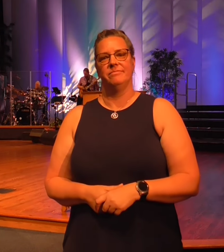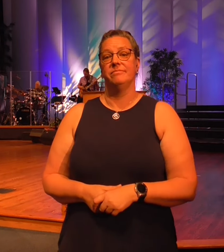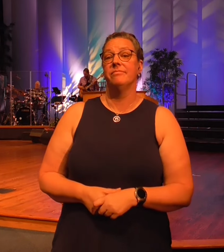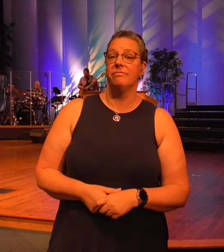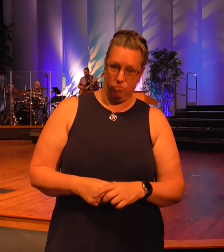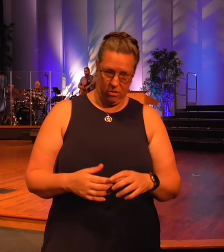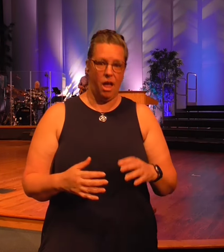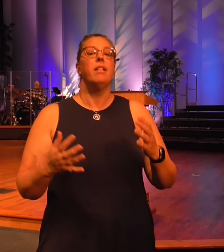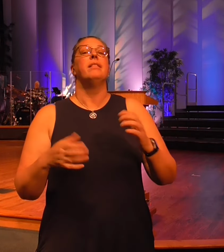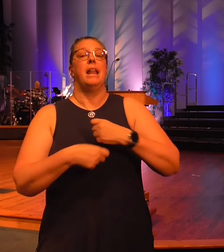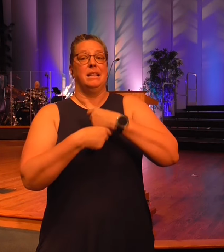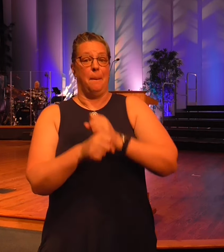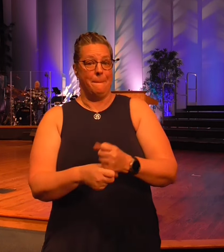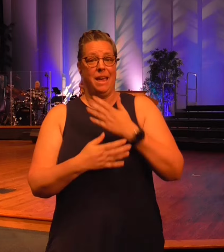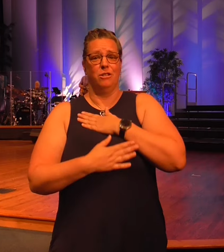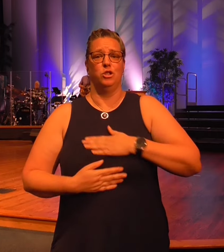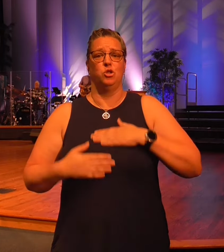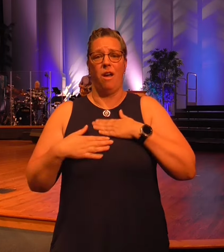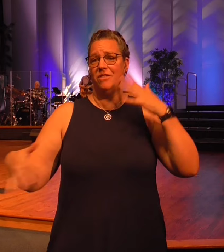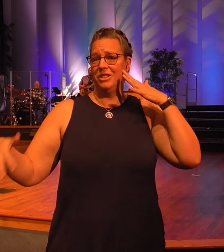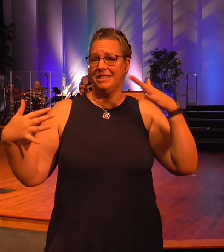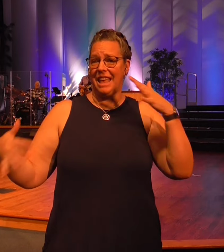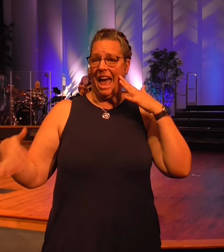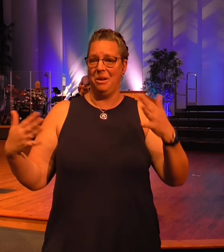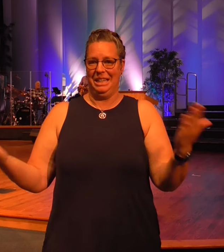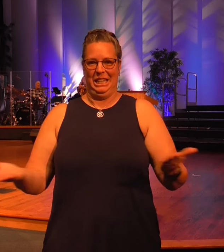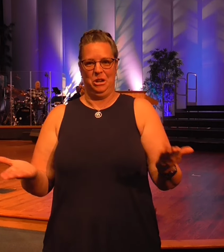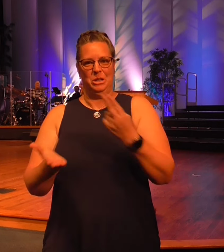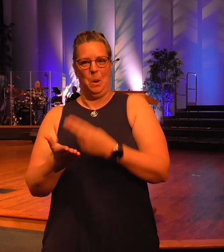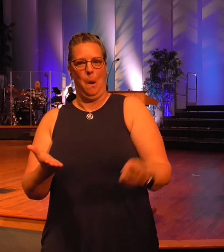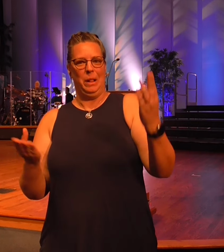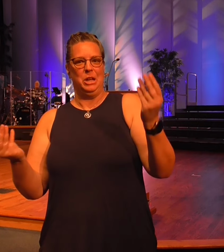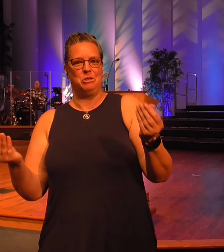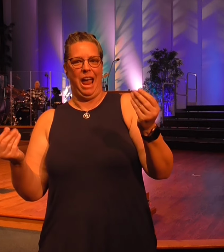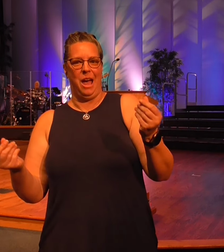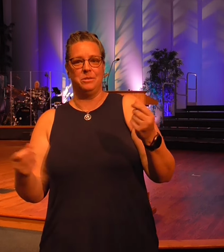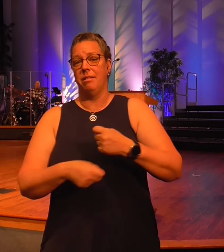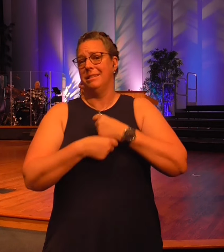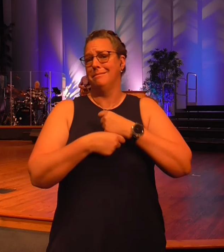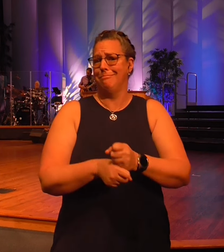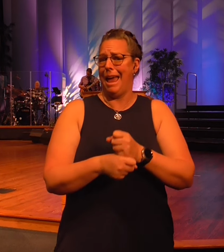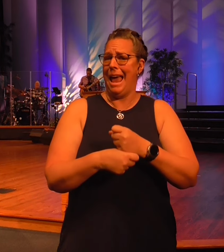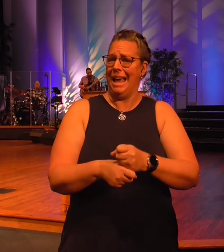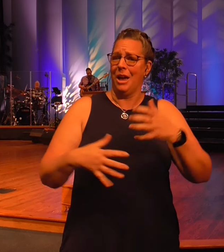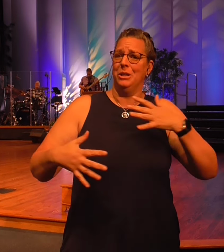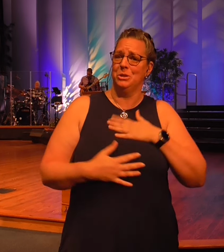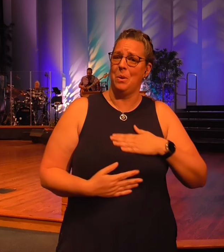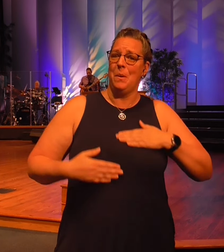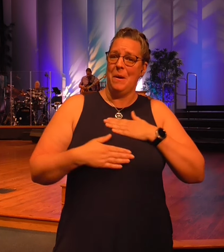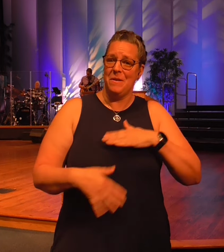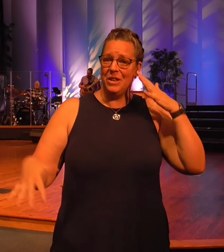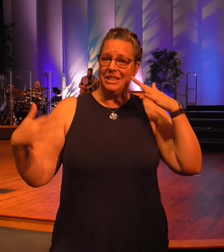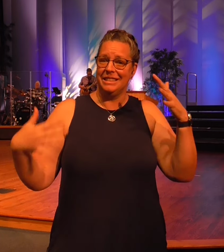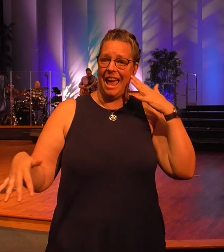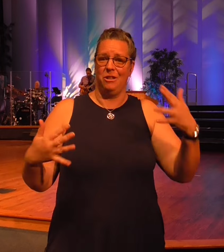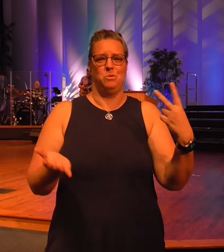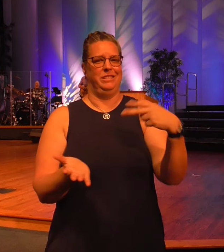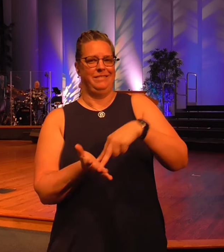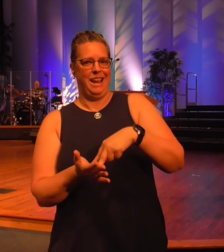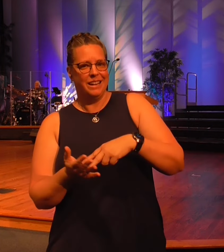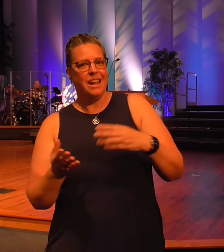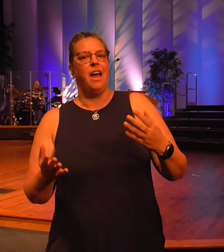Let us make a joyful sound. Here we stand on holy ground. Let us make a joyful sound. Here we stand on